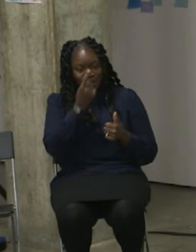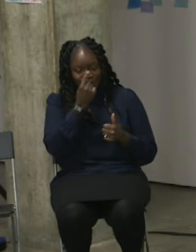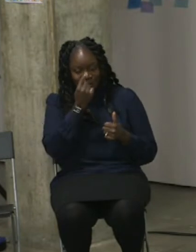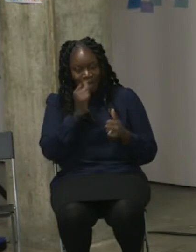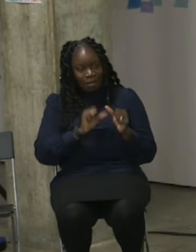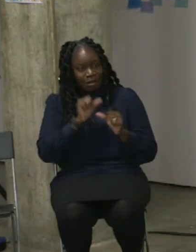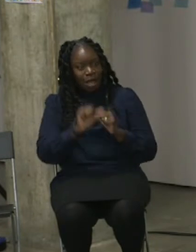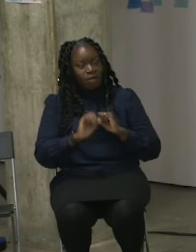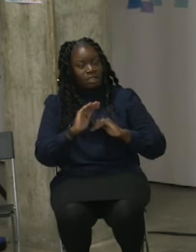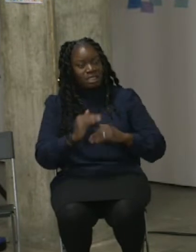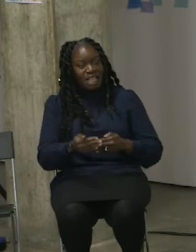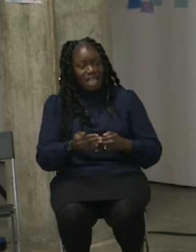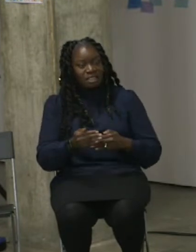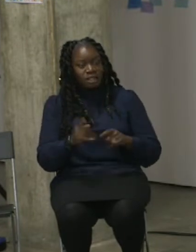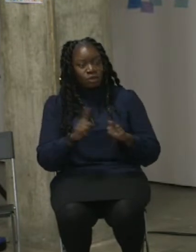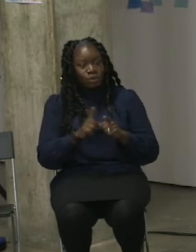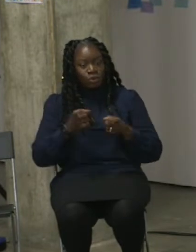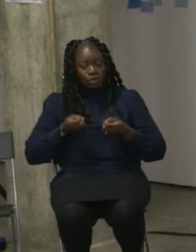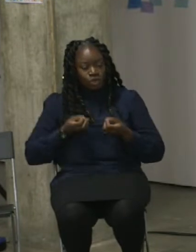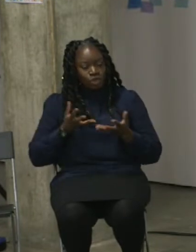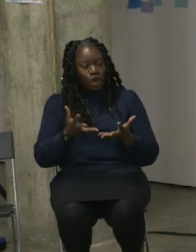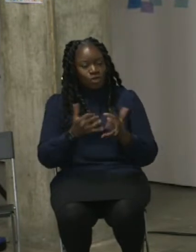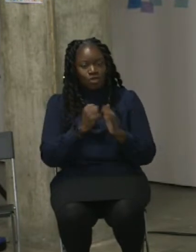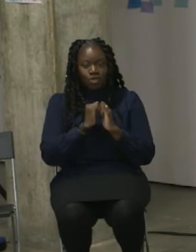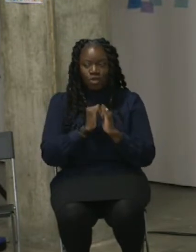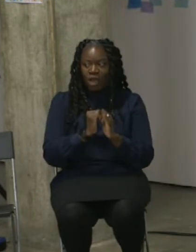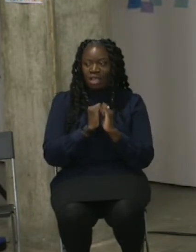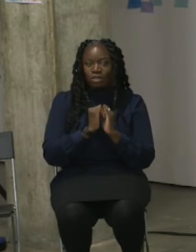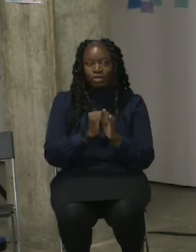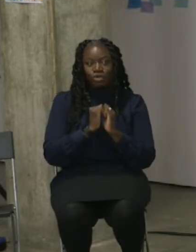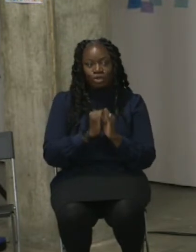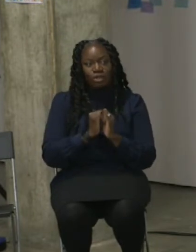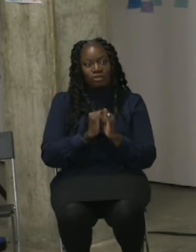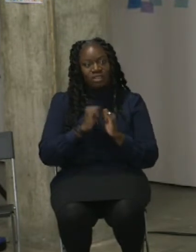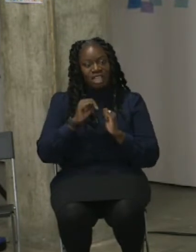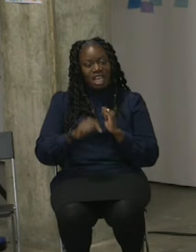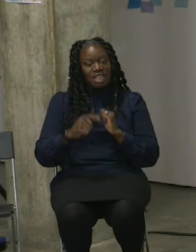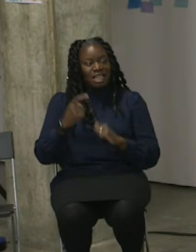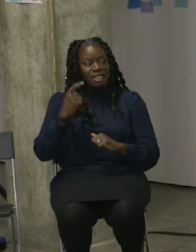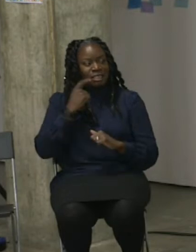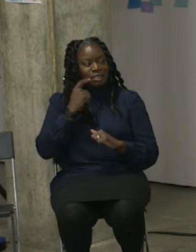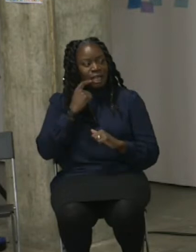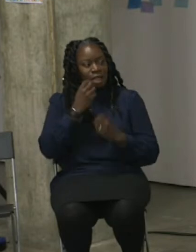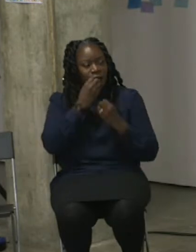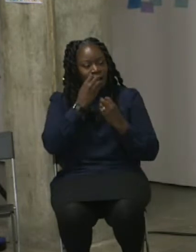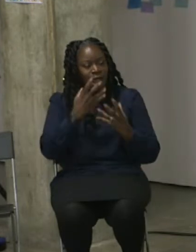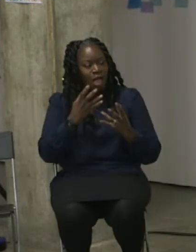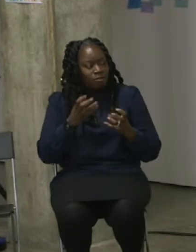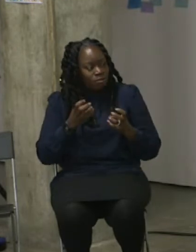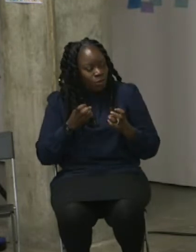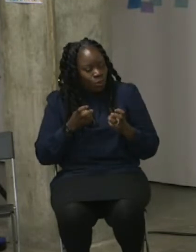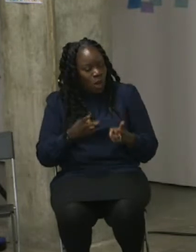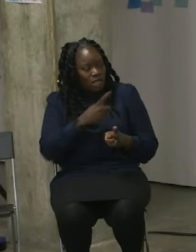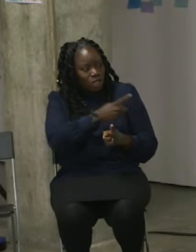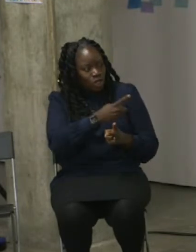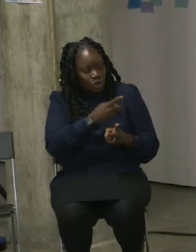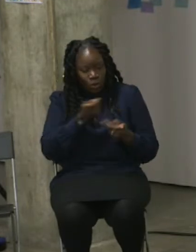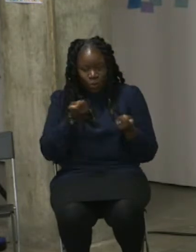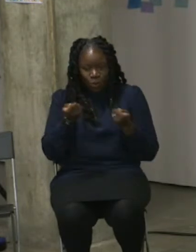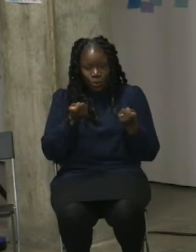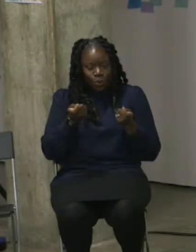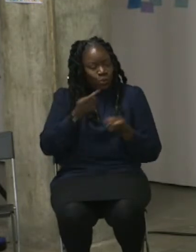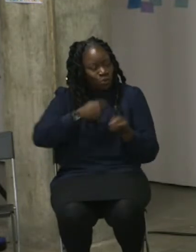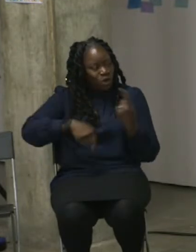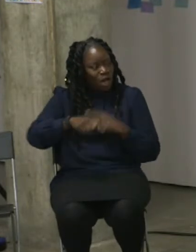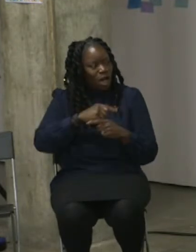yeah, also just really offering a lot of gratitude for the fierce, tender and loving ways you've held us in this as well, just acknowledging that.